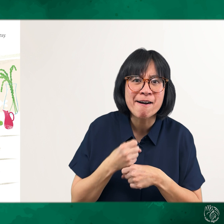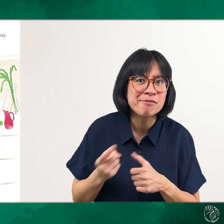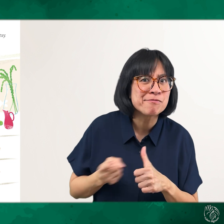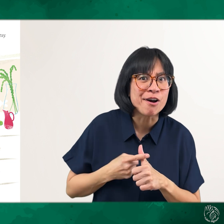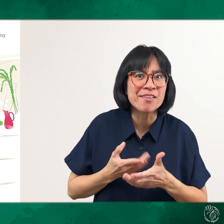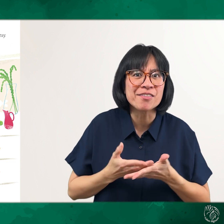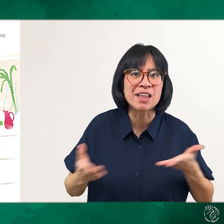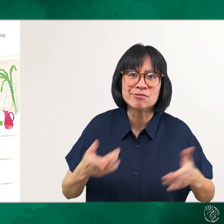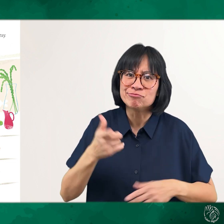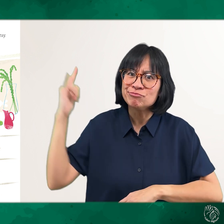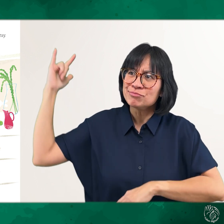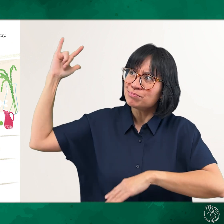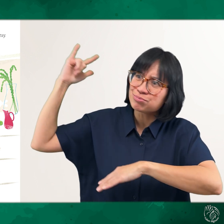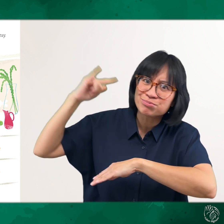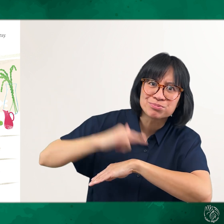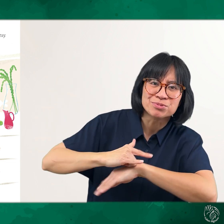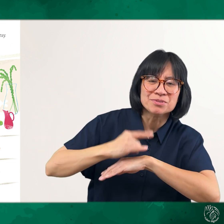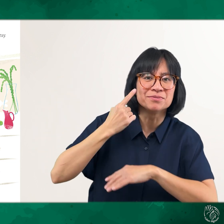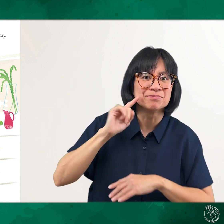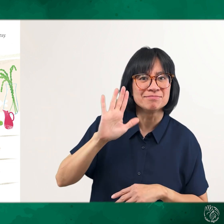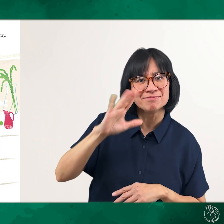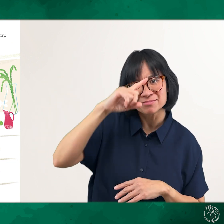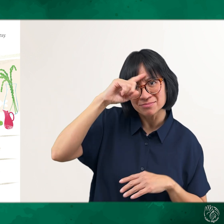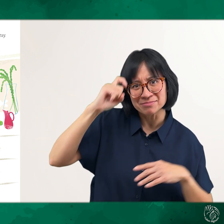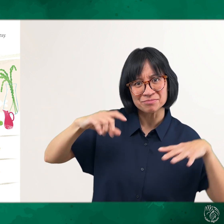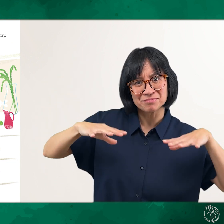Lola makes after she flies in for her summer stay.